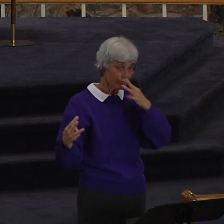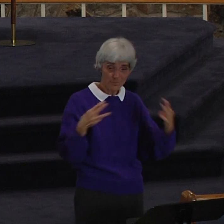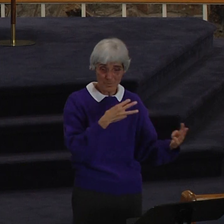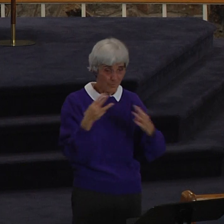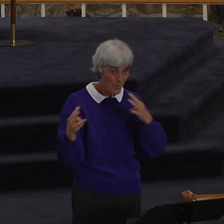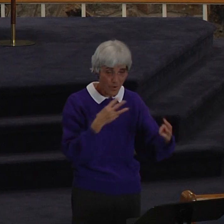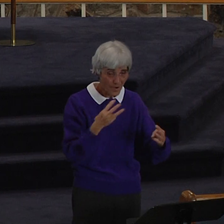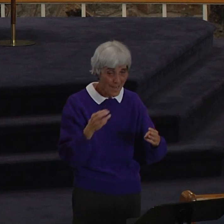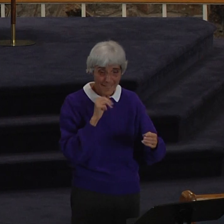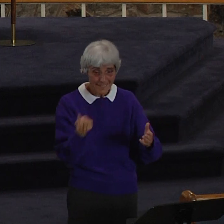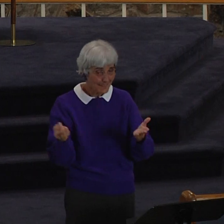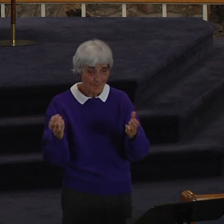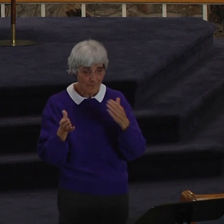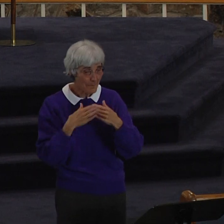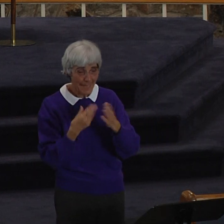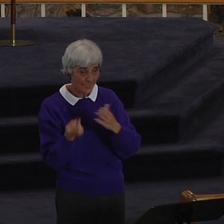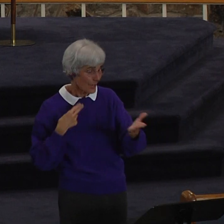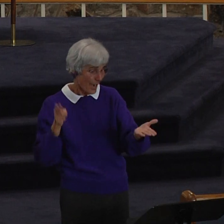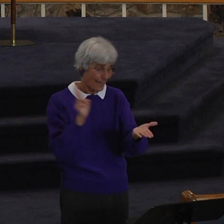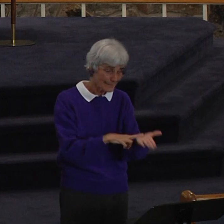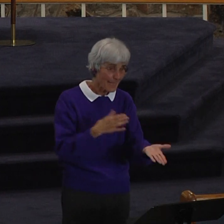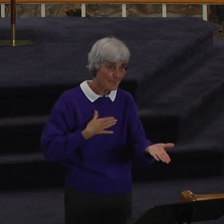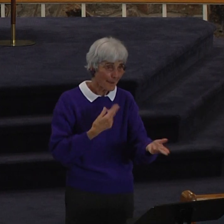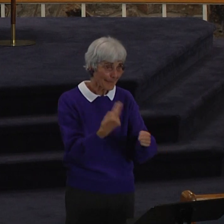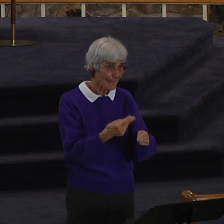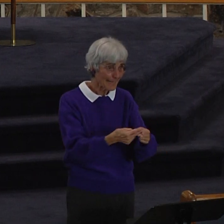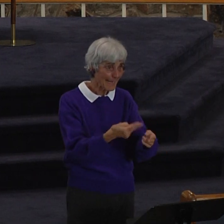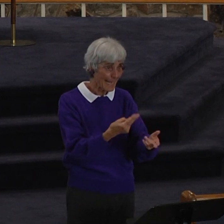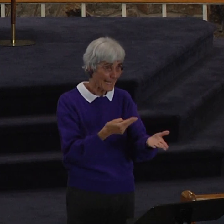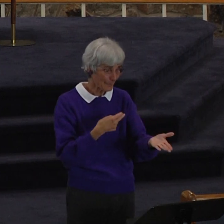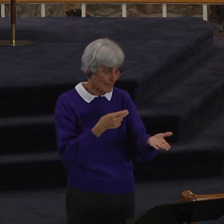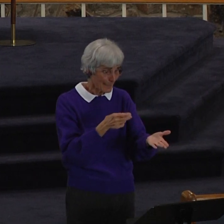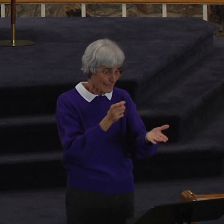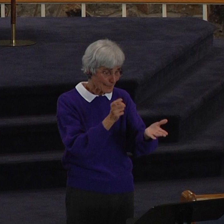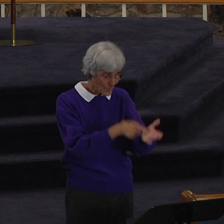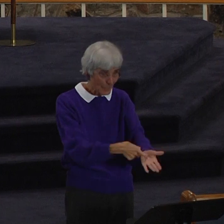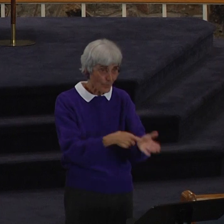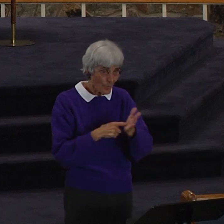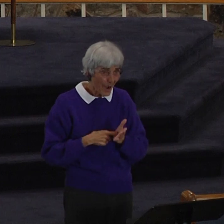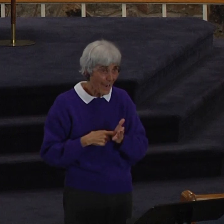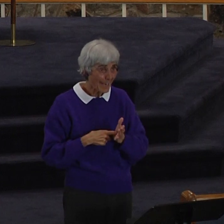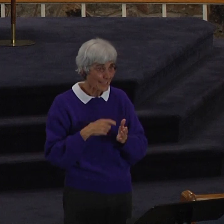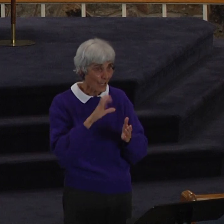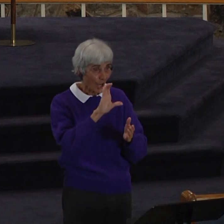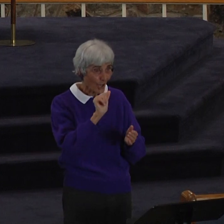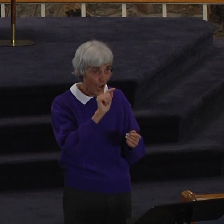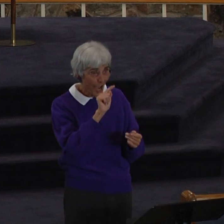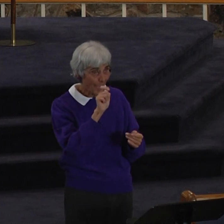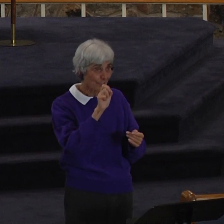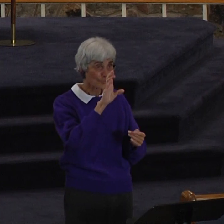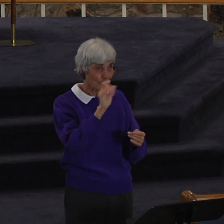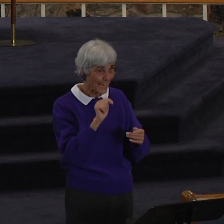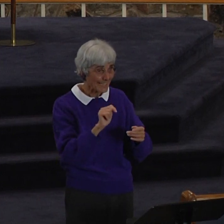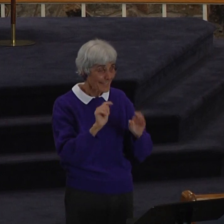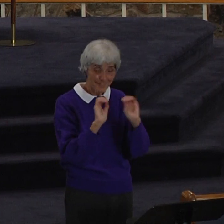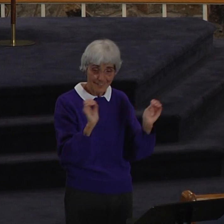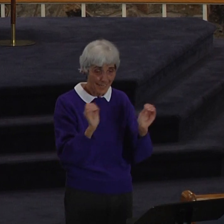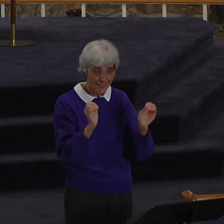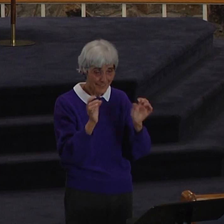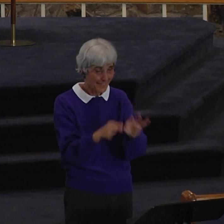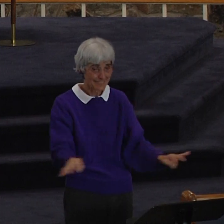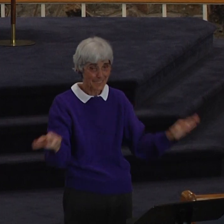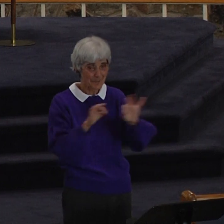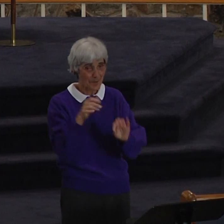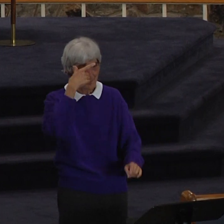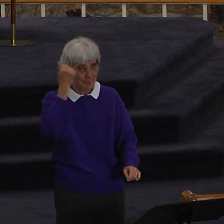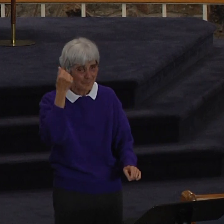name on the paperwork, a contract obligating me to 3, 4, 6, 8 years in the military. None of that